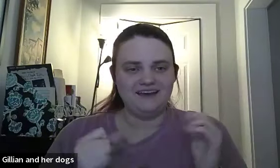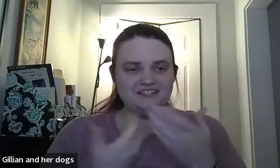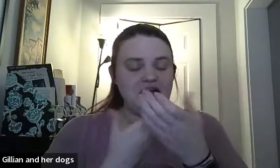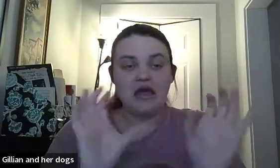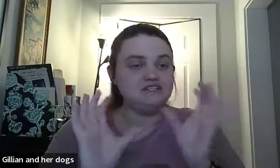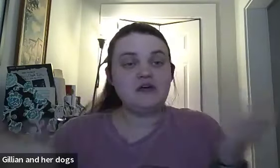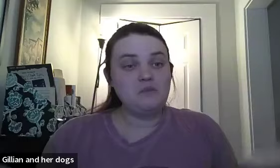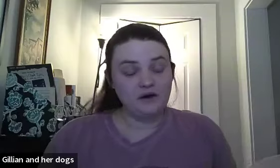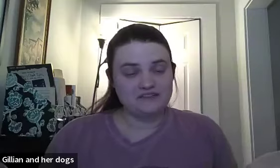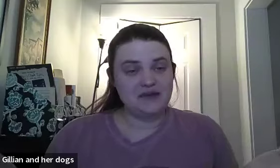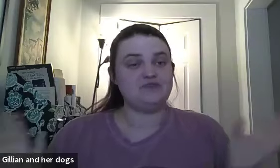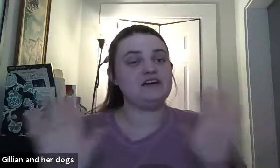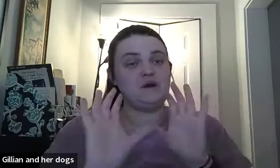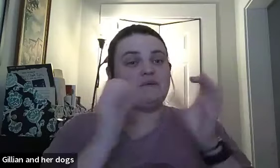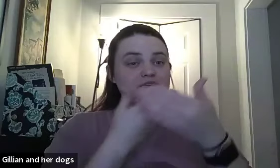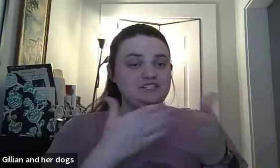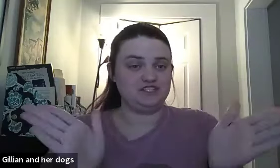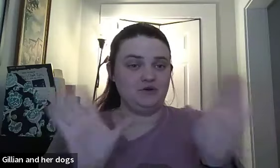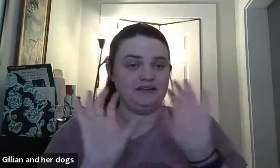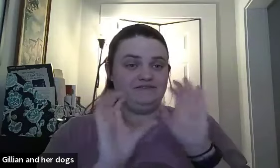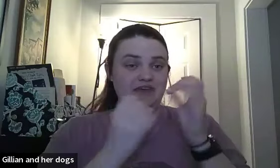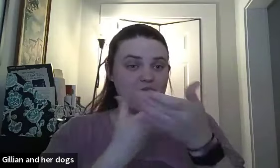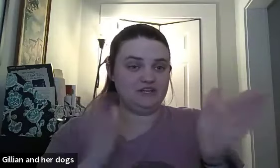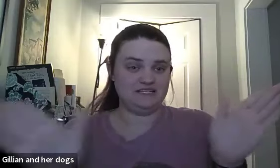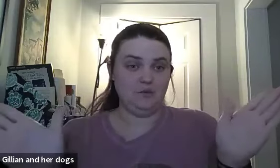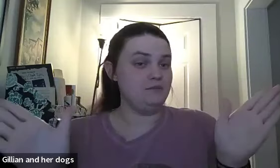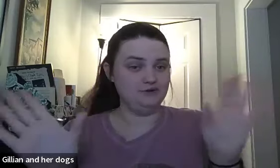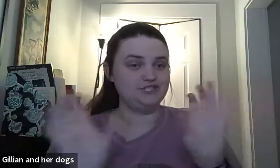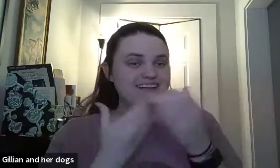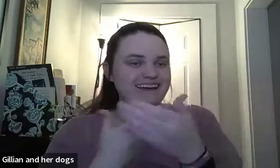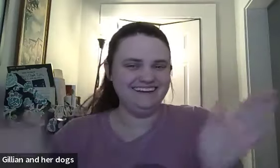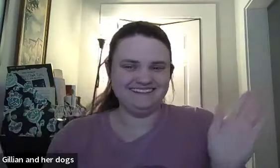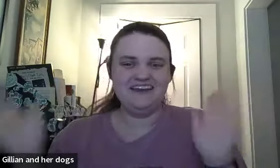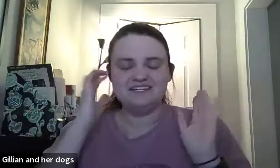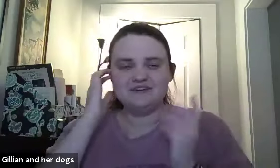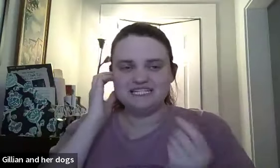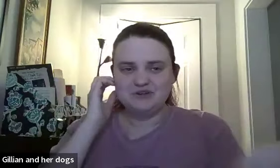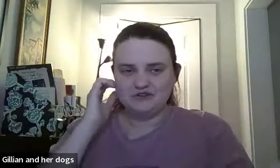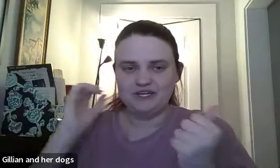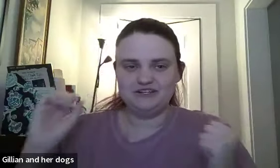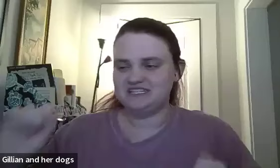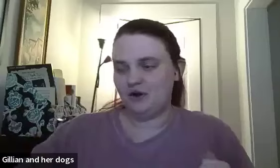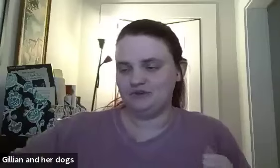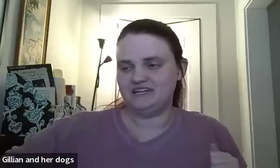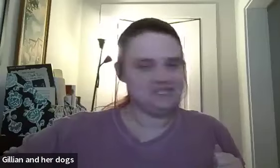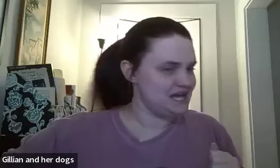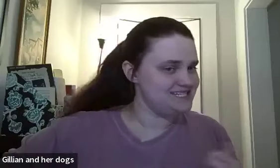Yeah, it's I do that one all the time, so that's why I'm able to just go like that, where it's like one motion. It's very smooth when you use it almost every day.